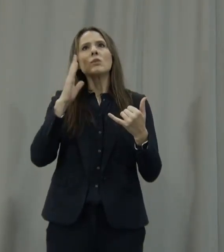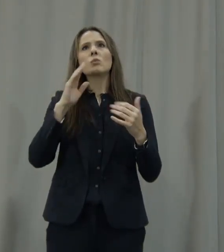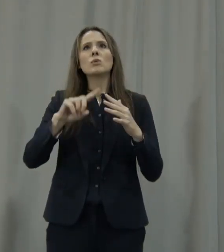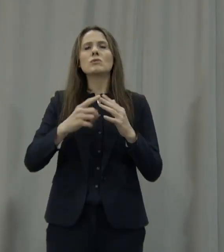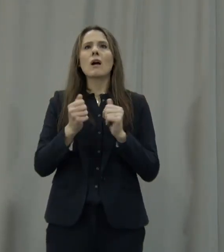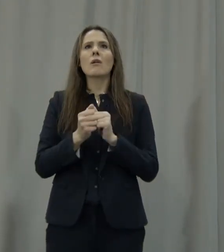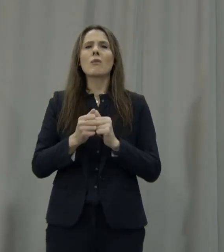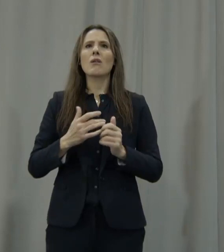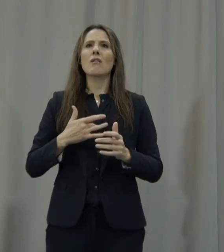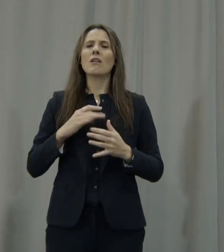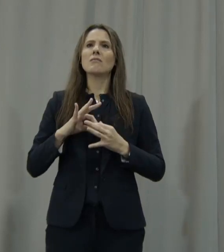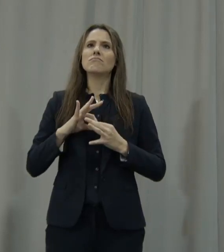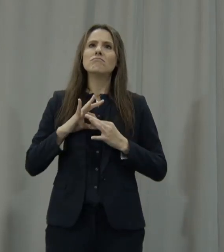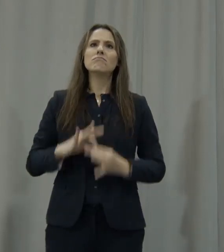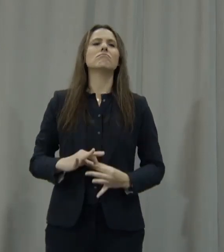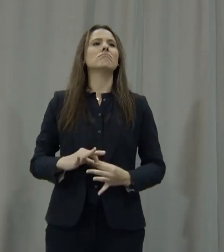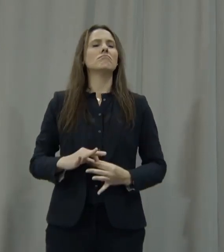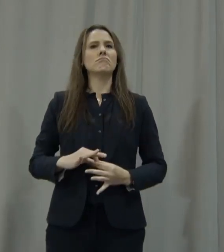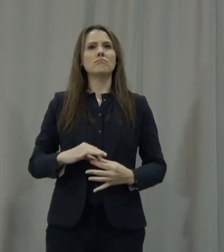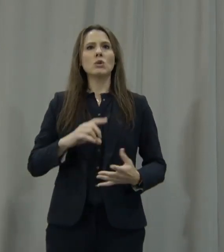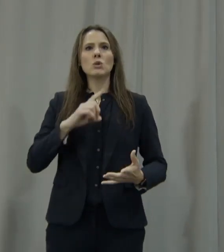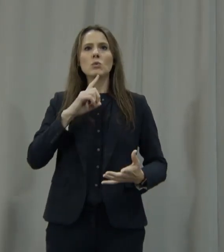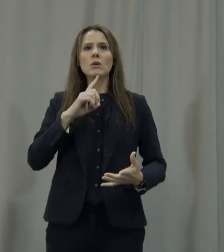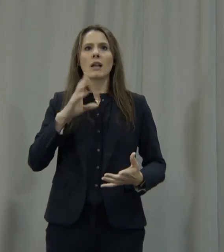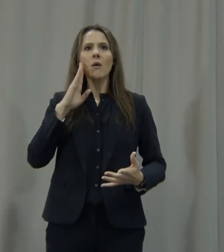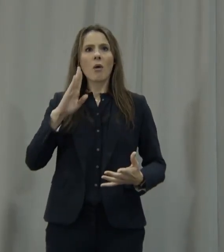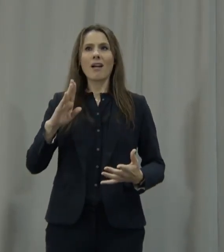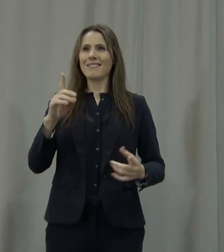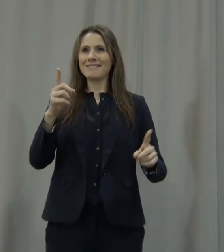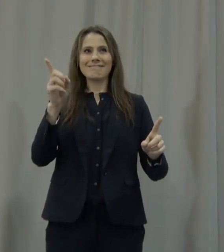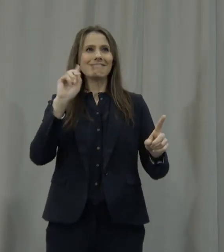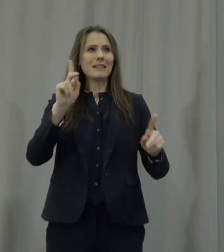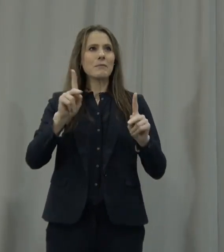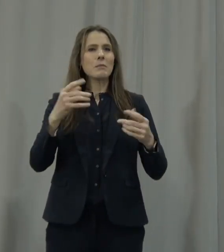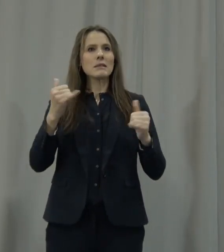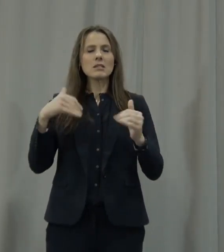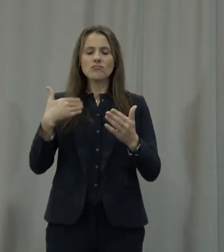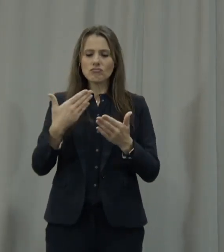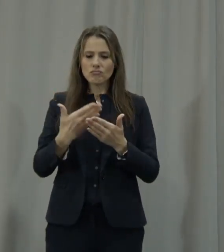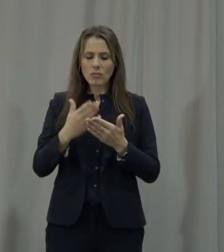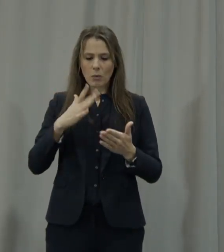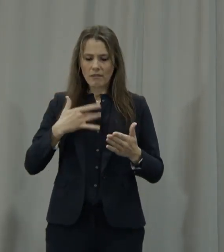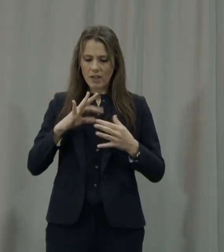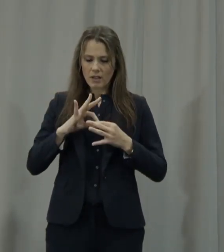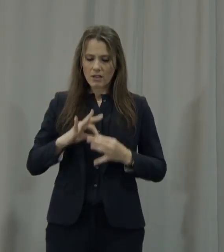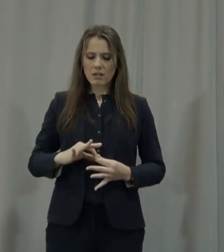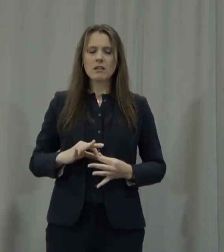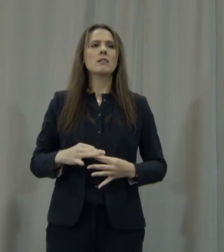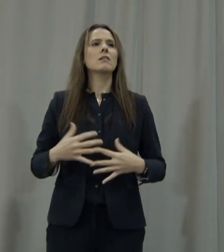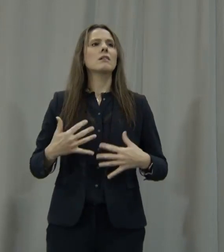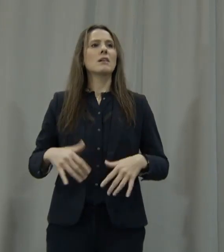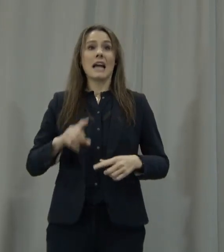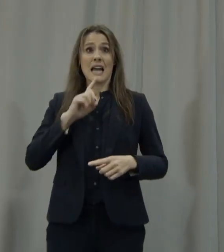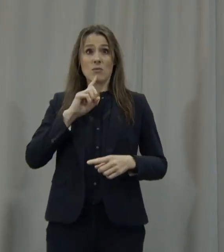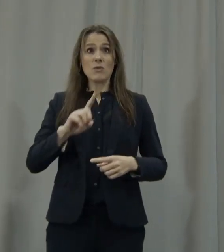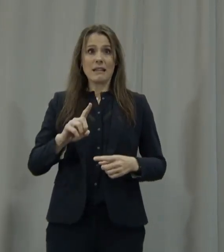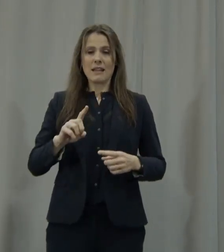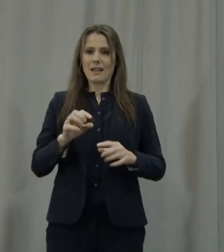grounding and continuing to arrive, and most importantly, arriving in our